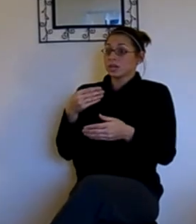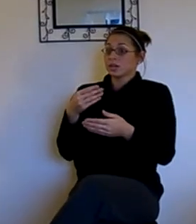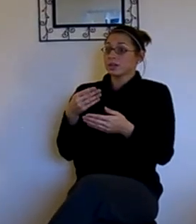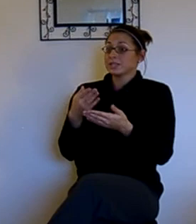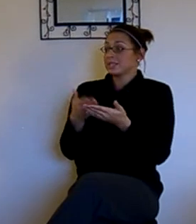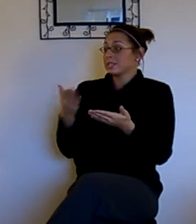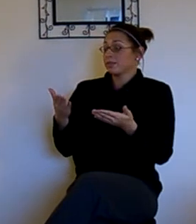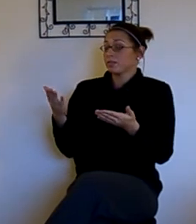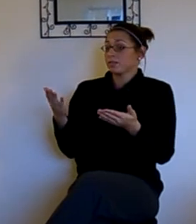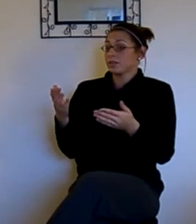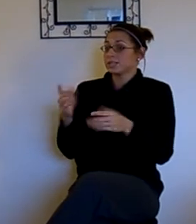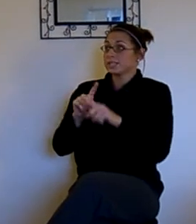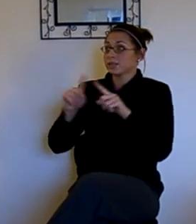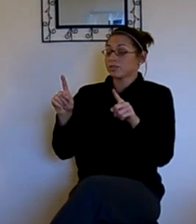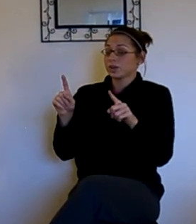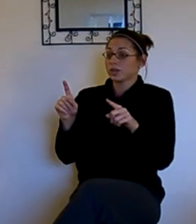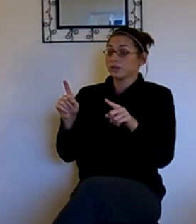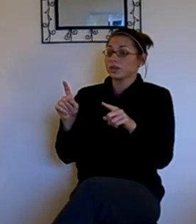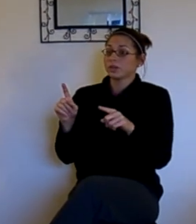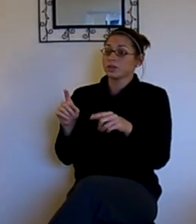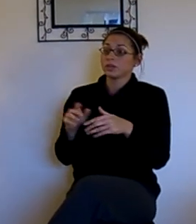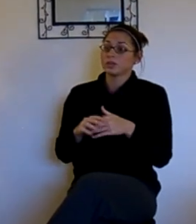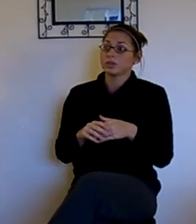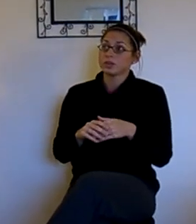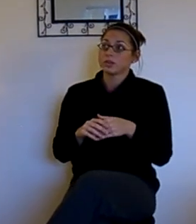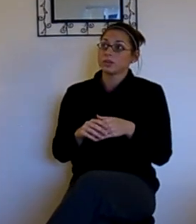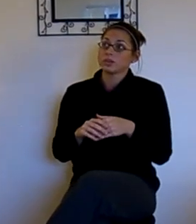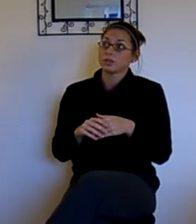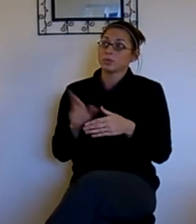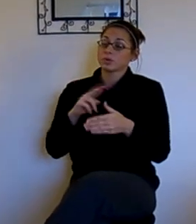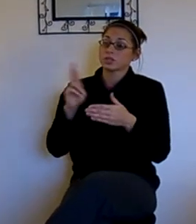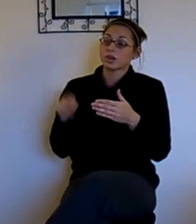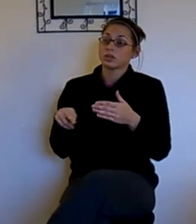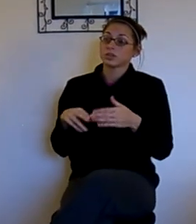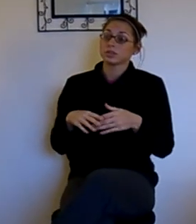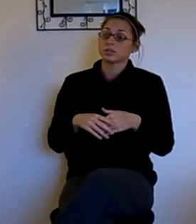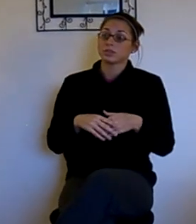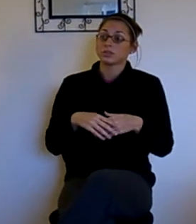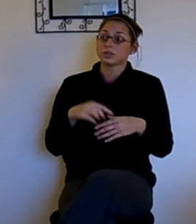Okay, so our conclusions